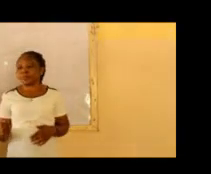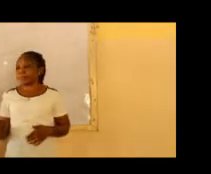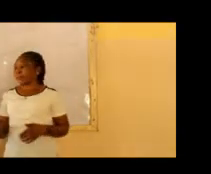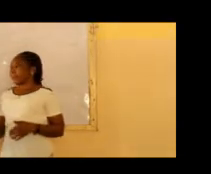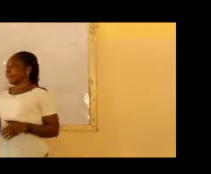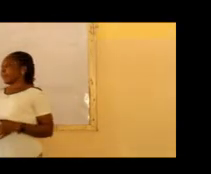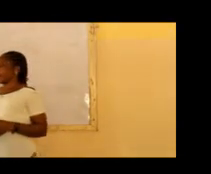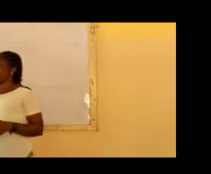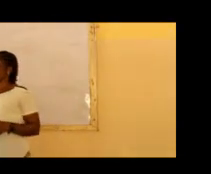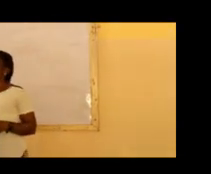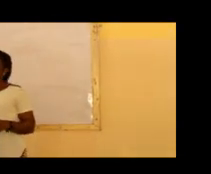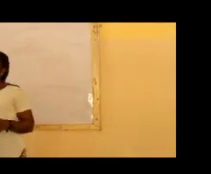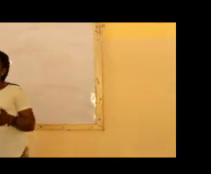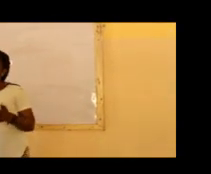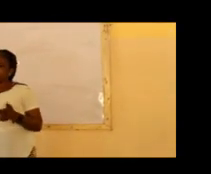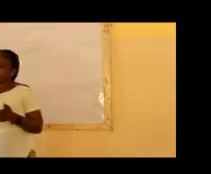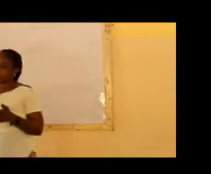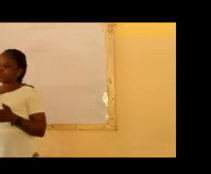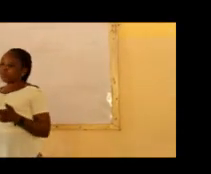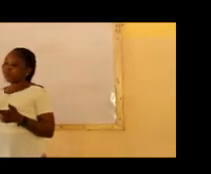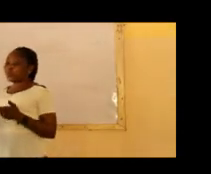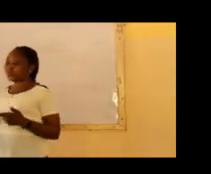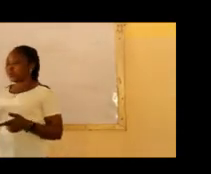retell a story which you